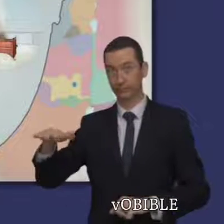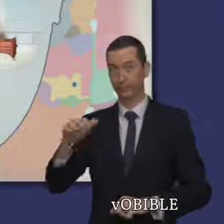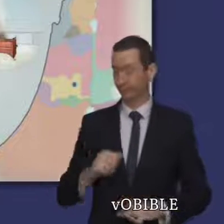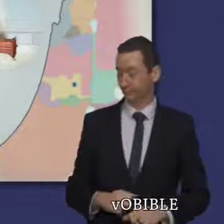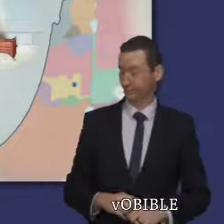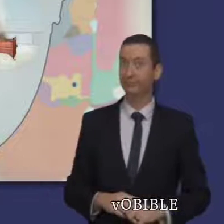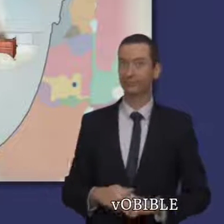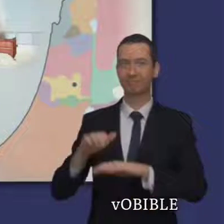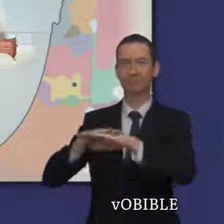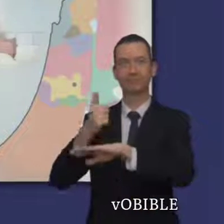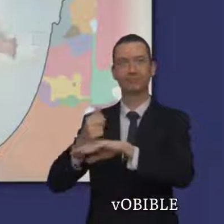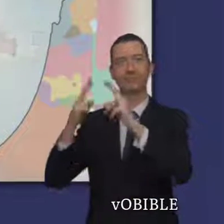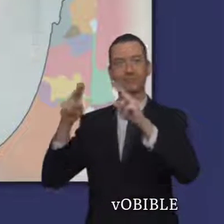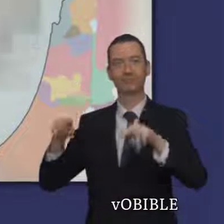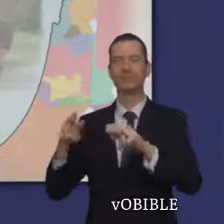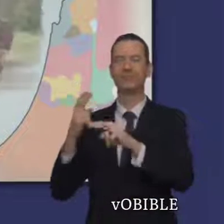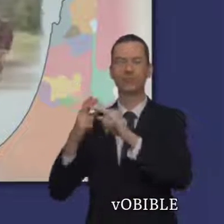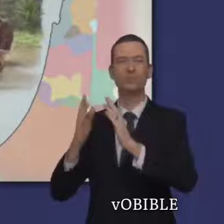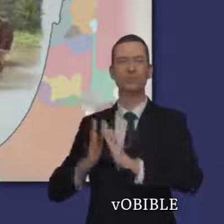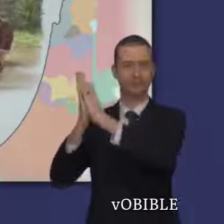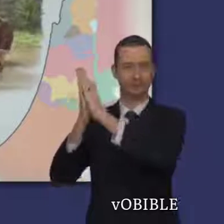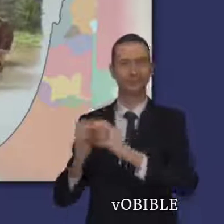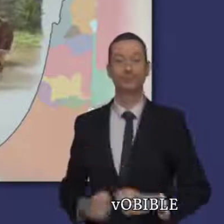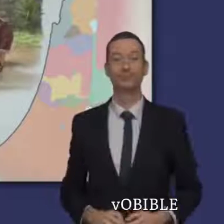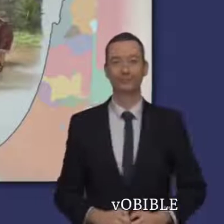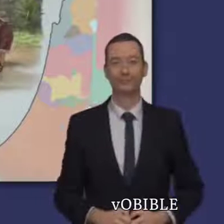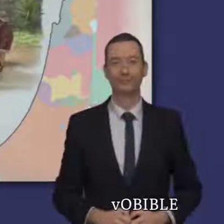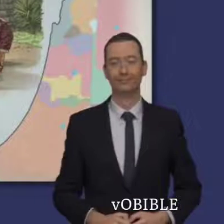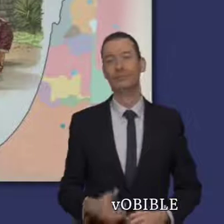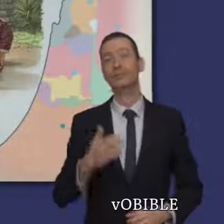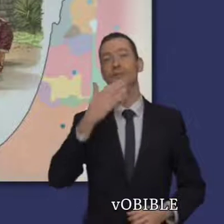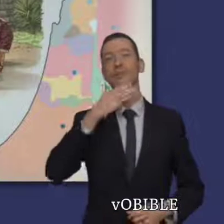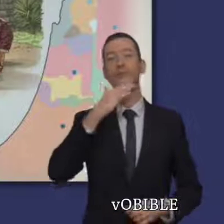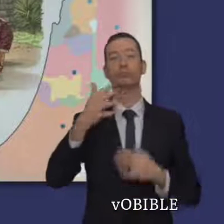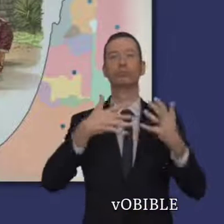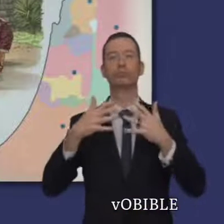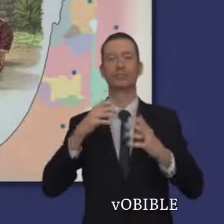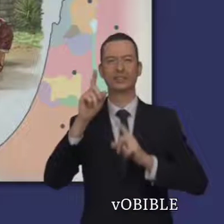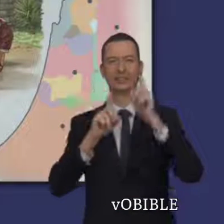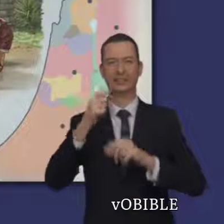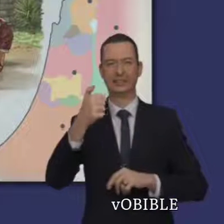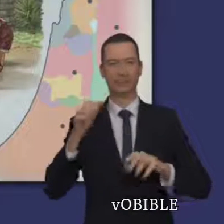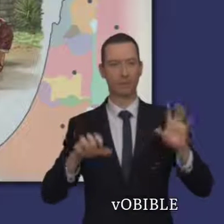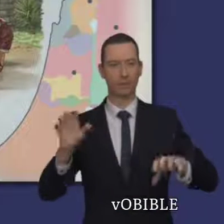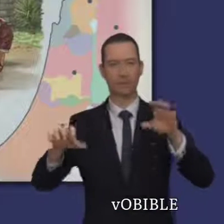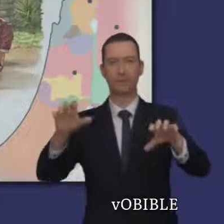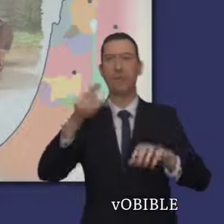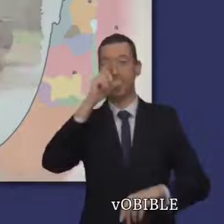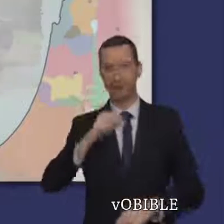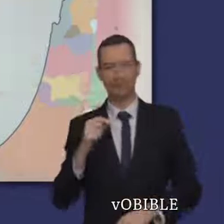is set up at Shiloh, and the Israelites select 6 cities of refuge for the unintentional